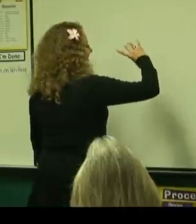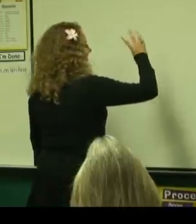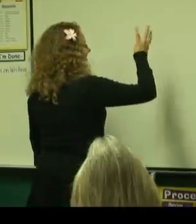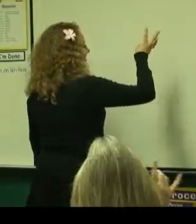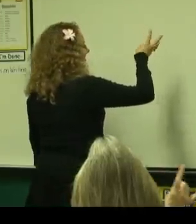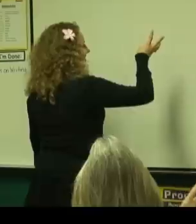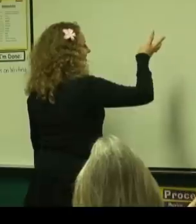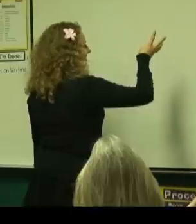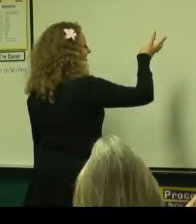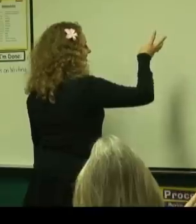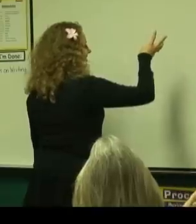86,